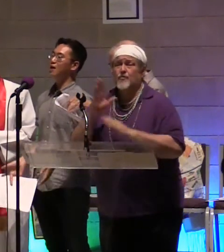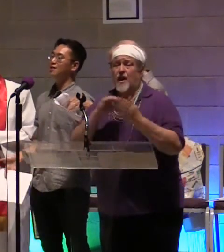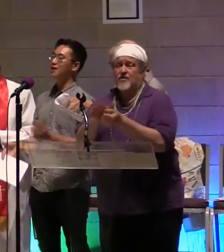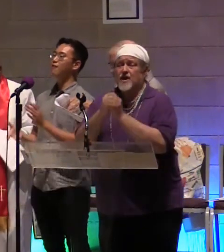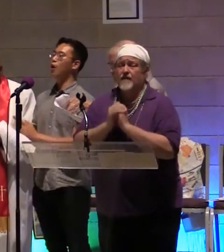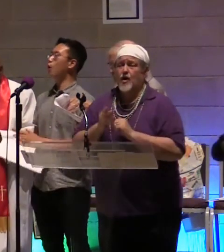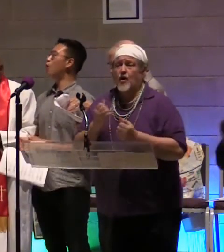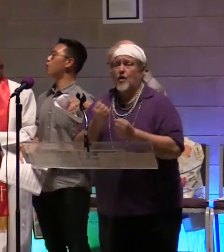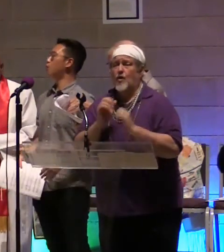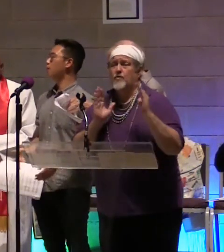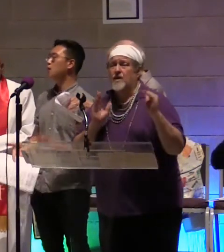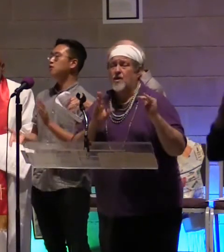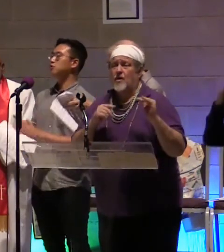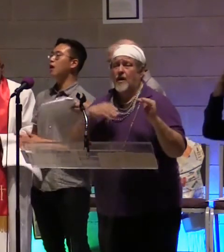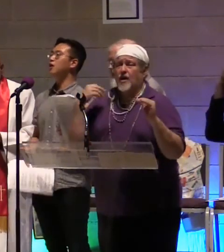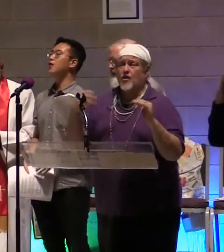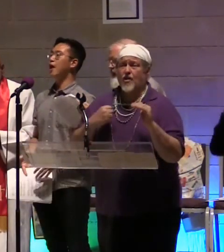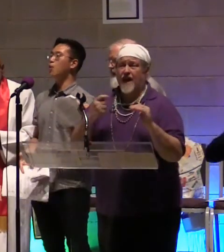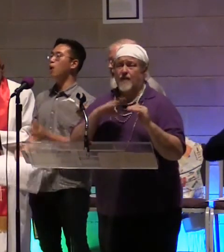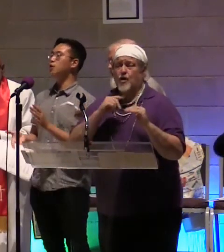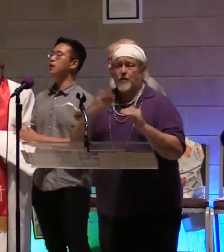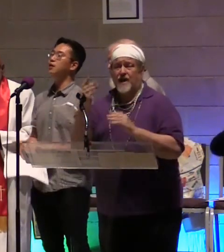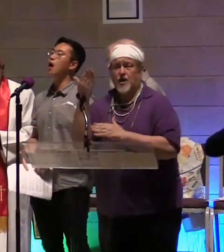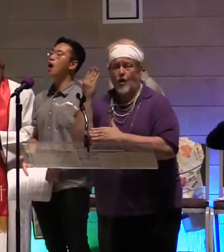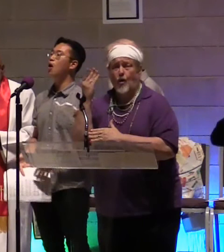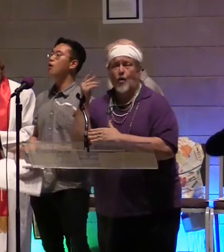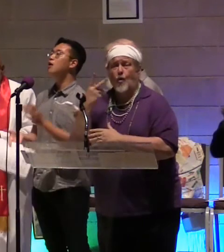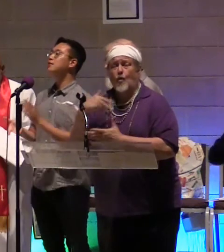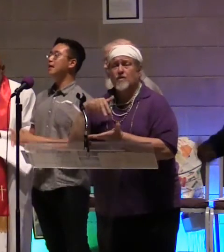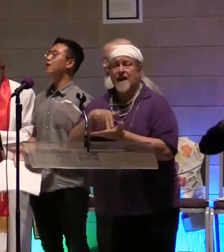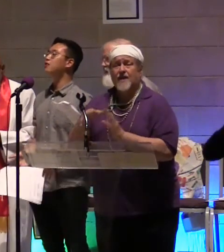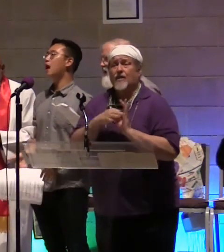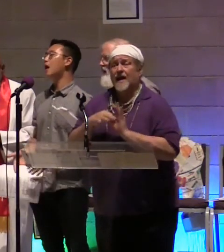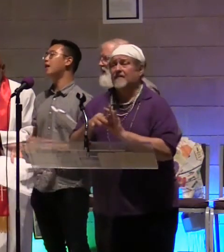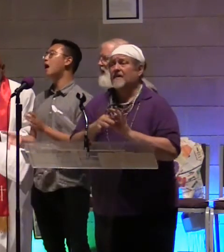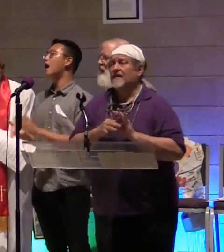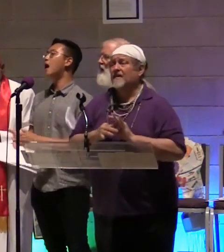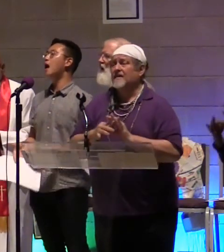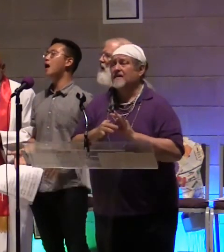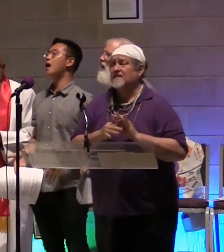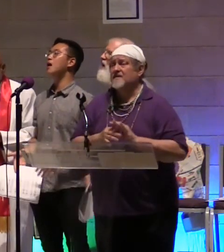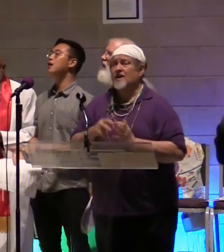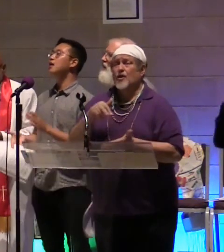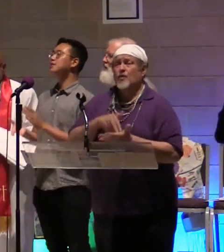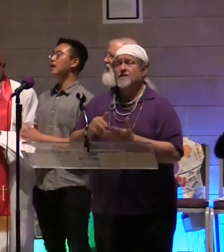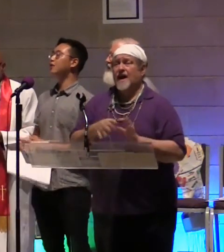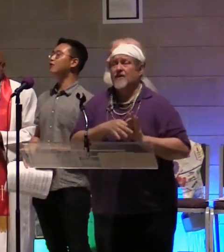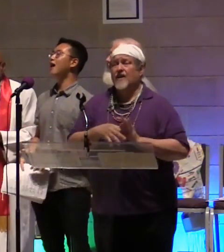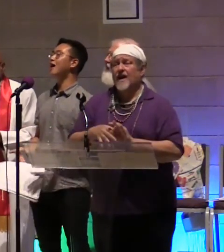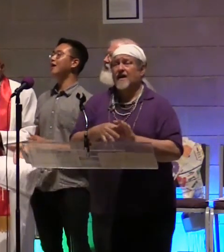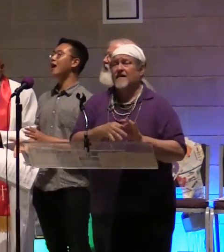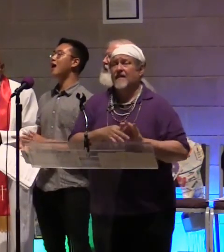sending prayers of hope, stronger than what we know. Stand united,